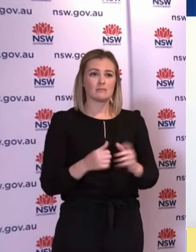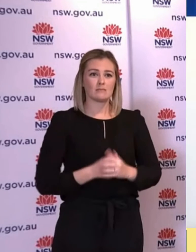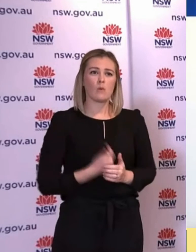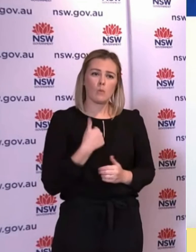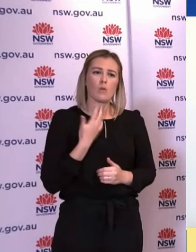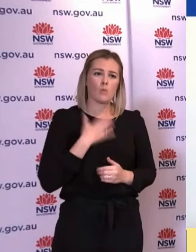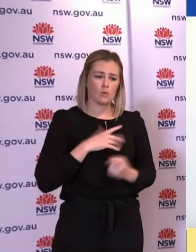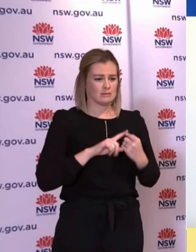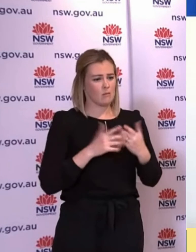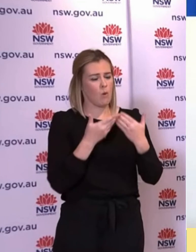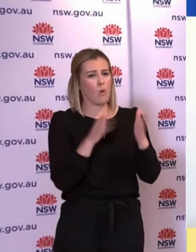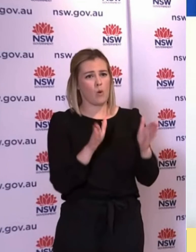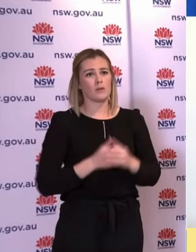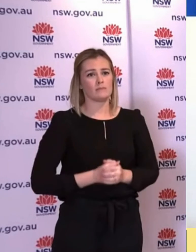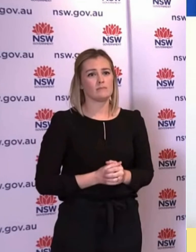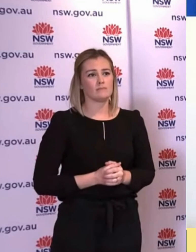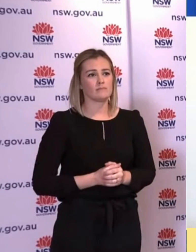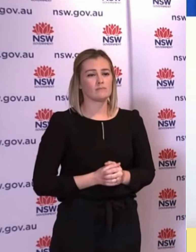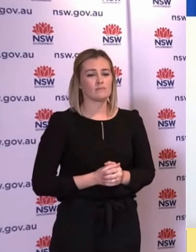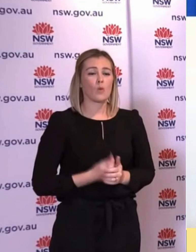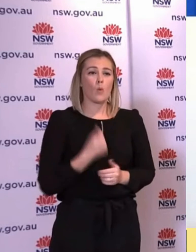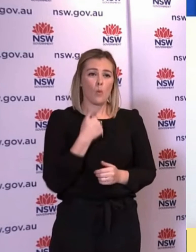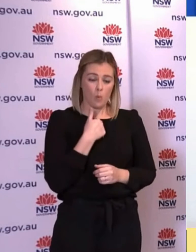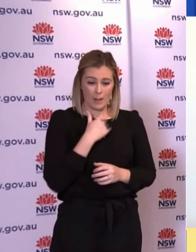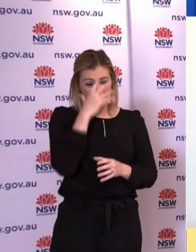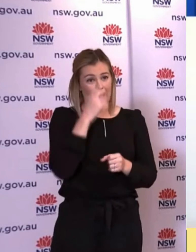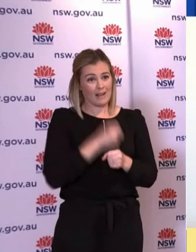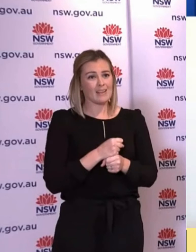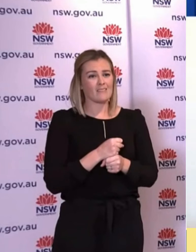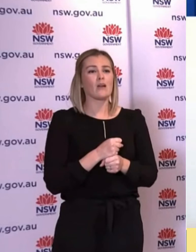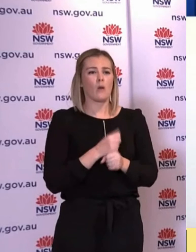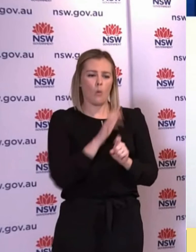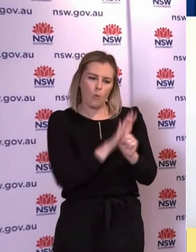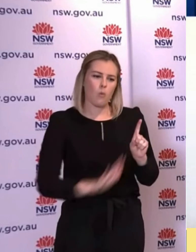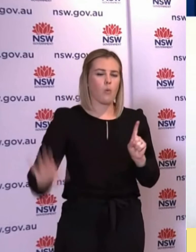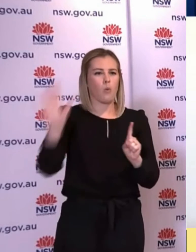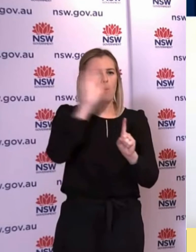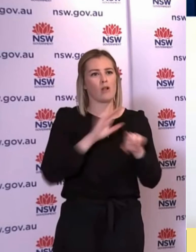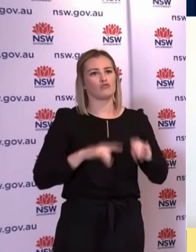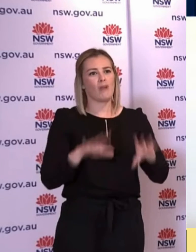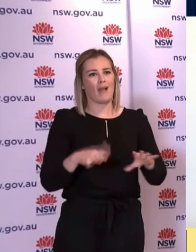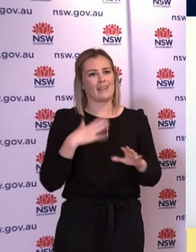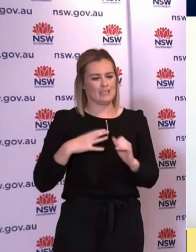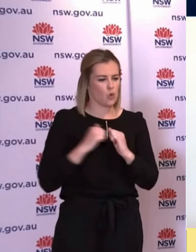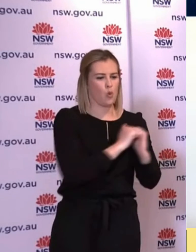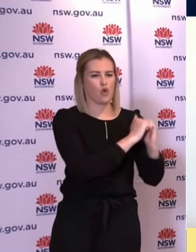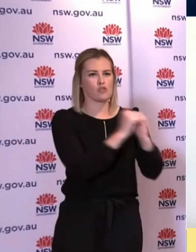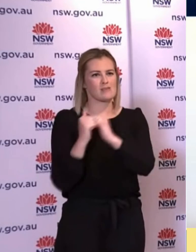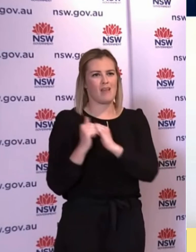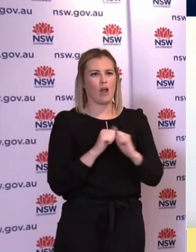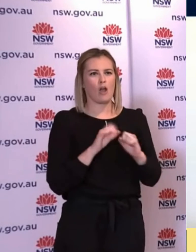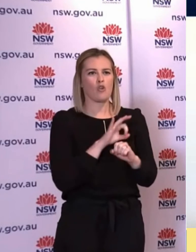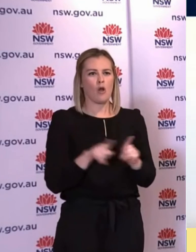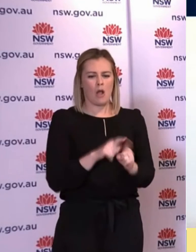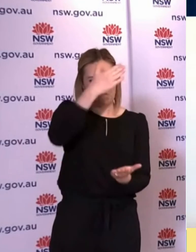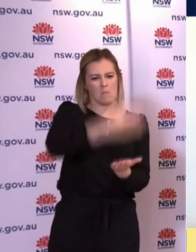the New South Wales government feels strongly that we are one nation, and we need to try and make sure that we stay one nation in a sense